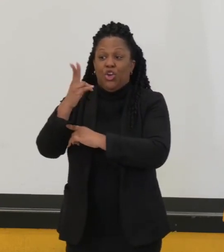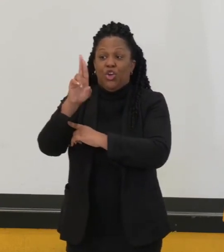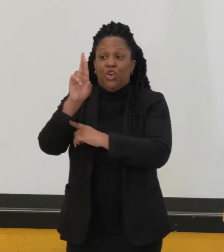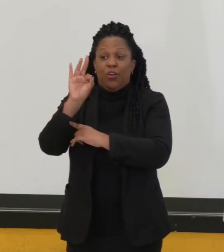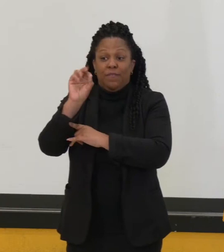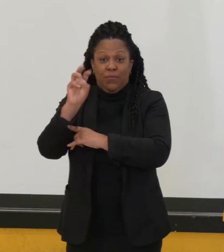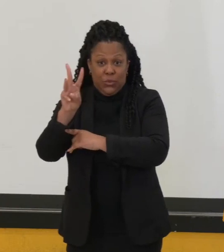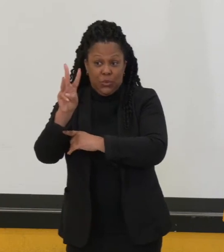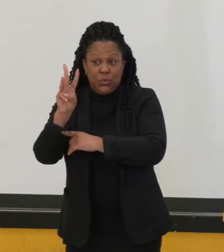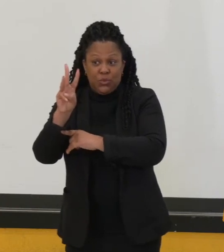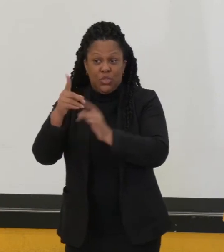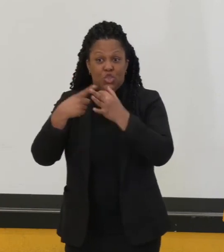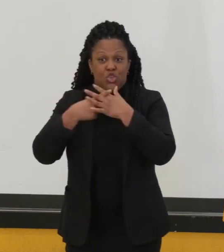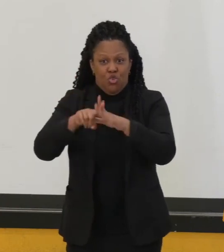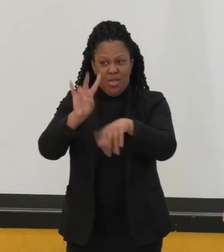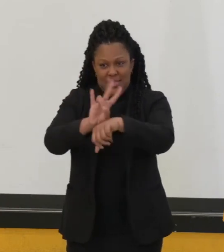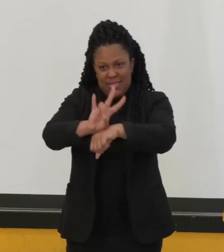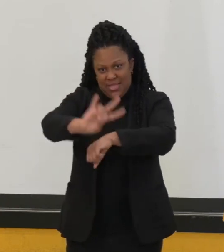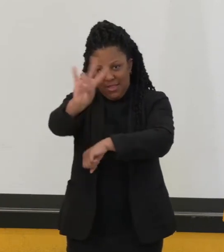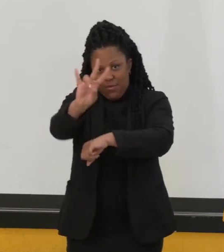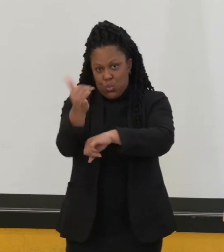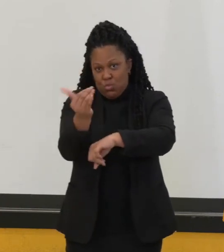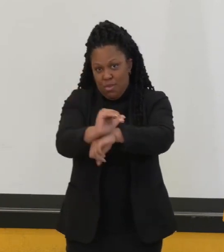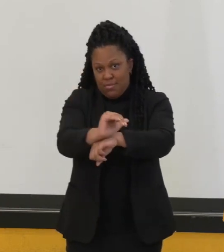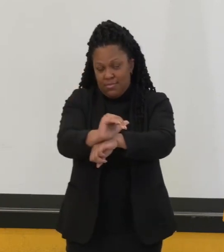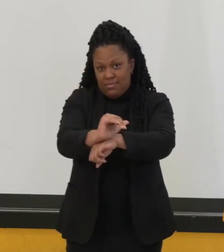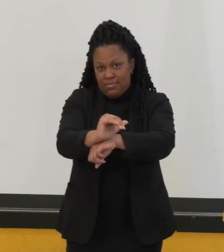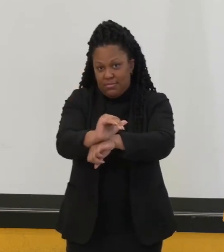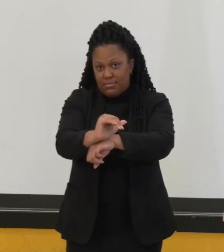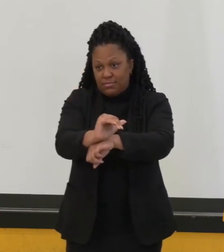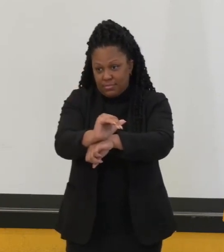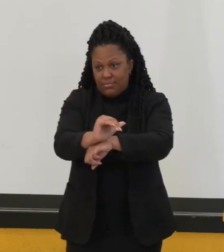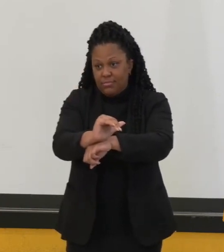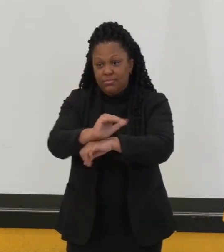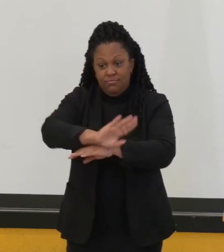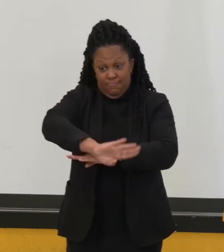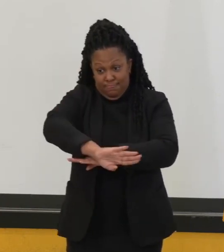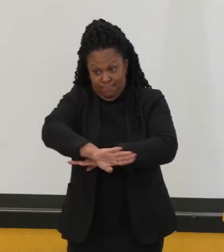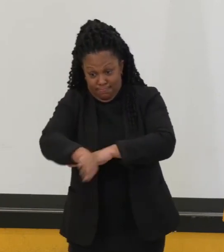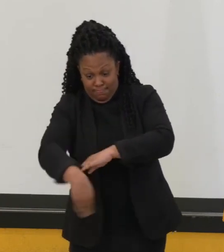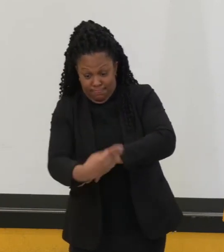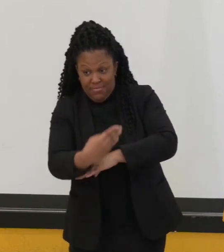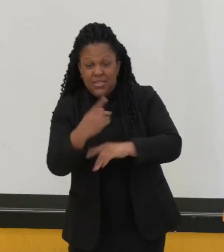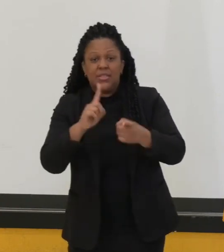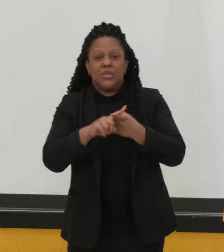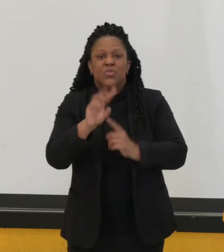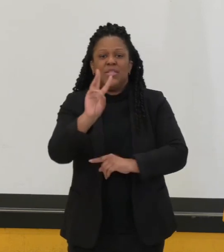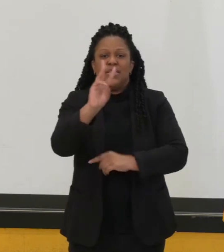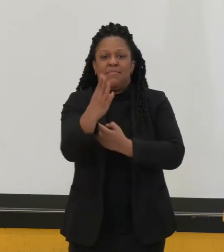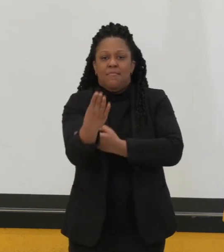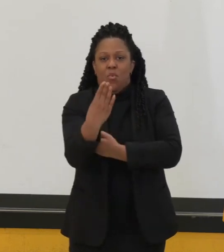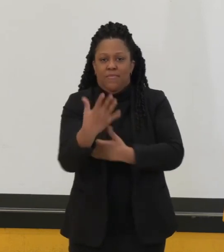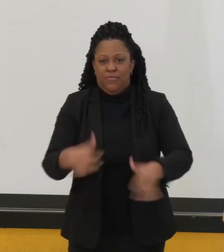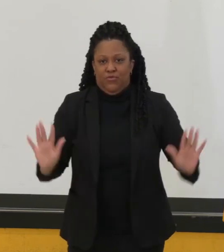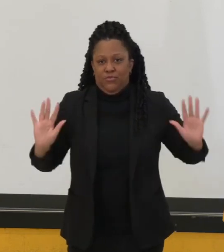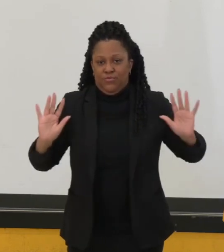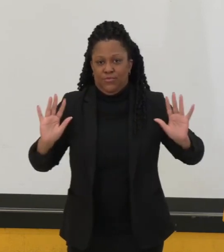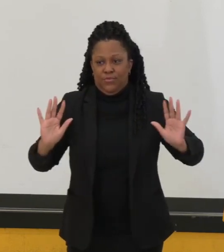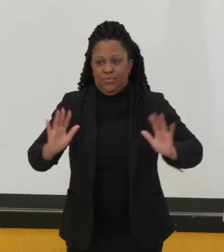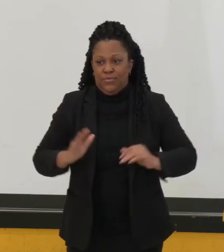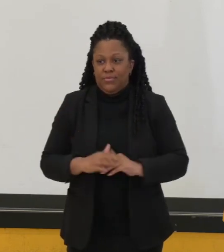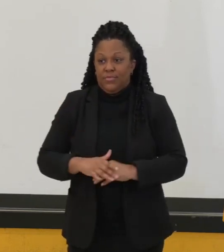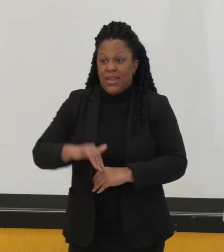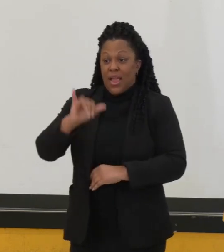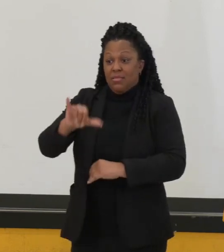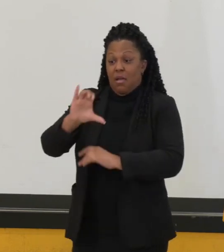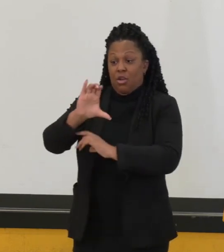p.m. tonight. We'll go until 6 a.m. tomorrow morning. The curfew does include